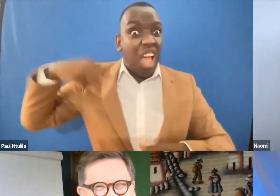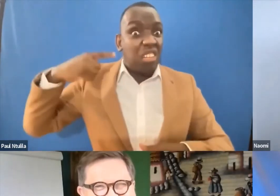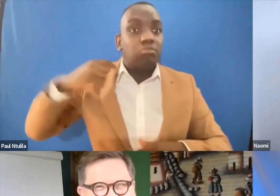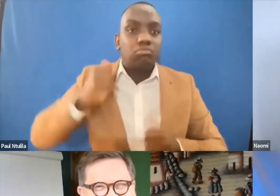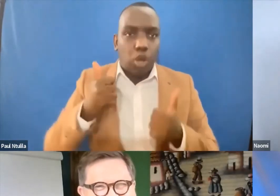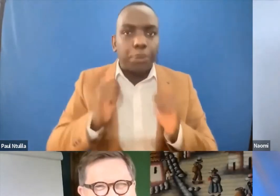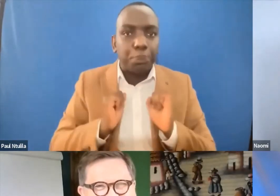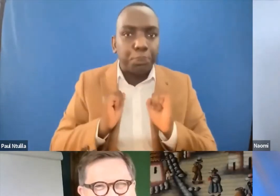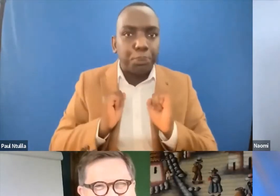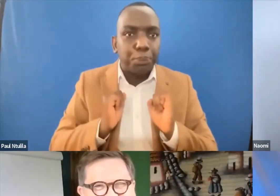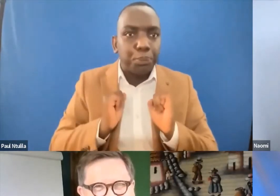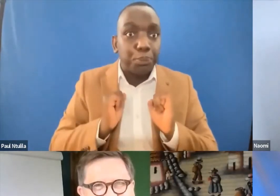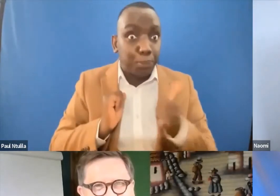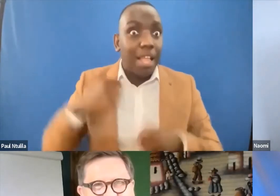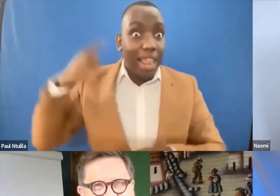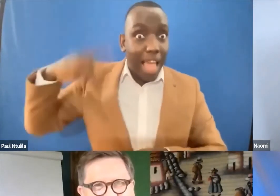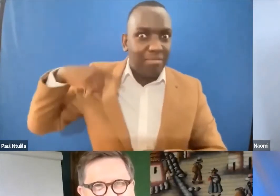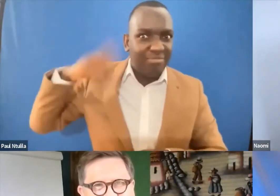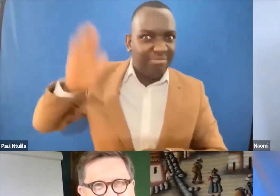thank you for clarifying that.